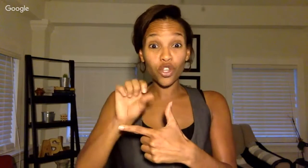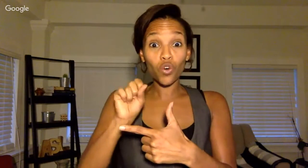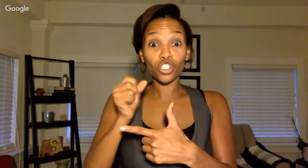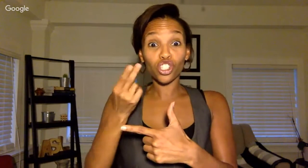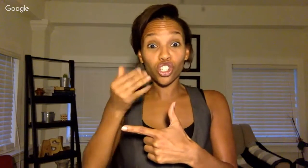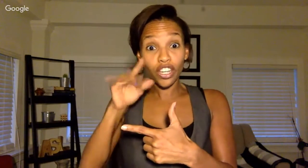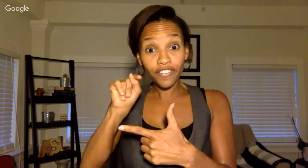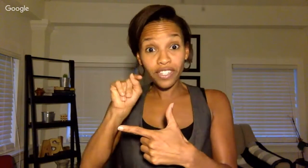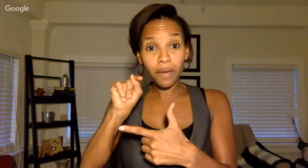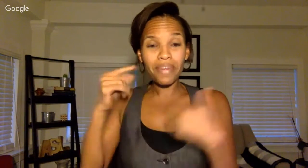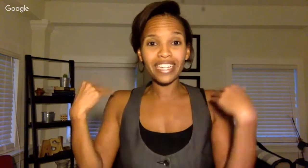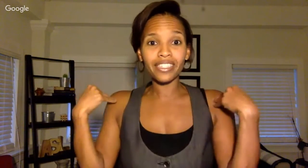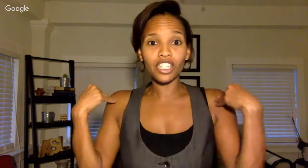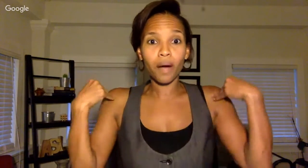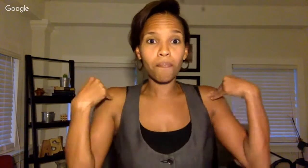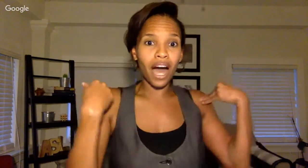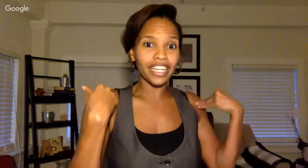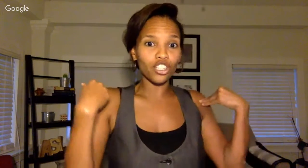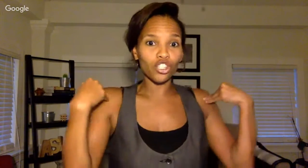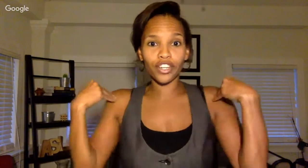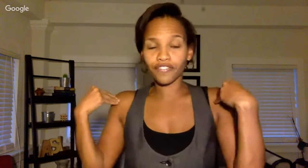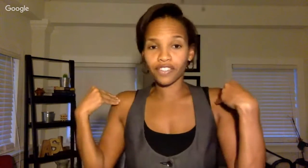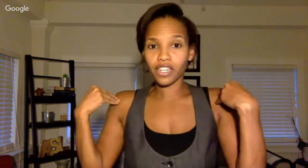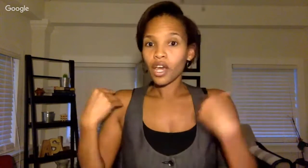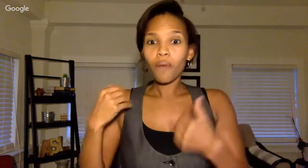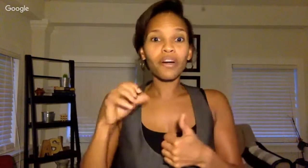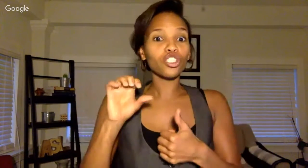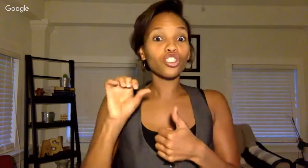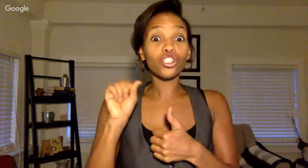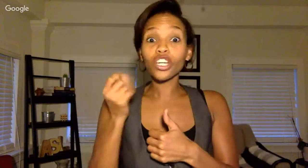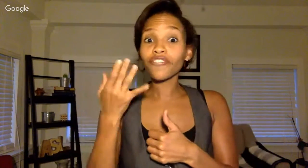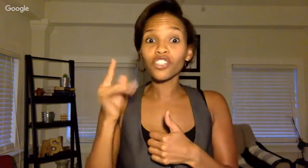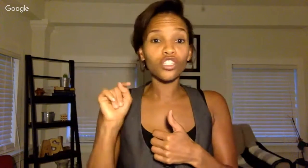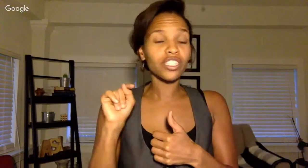word shift means a body shift, but shift